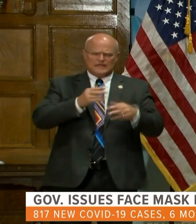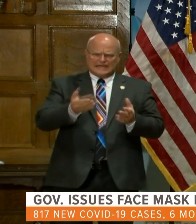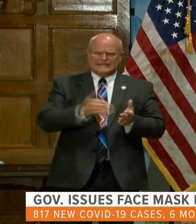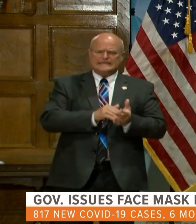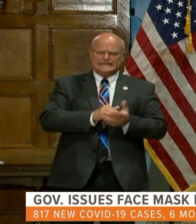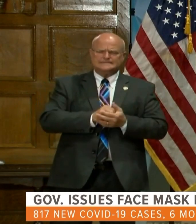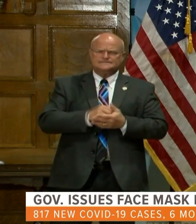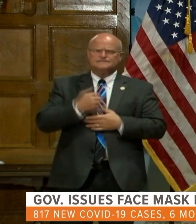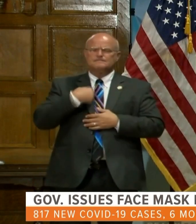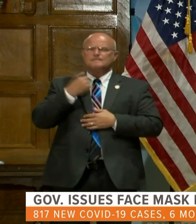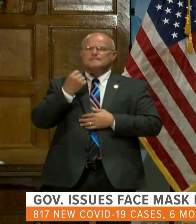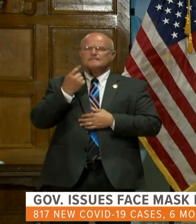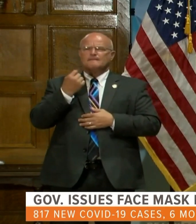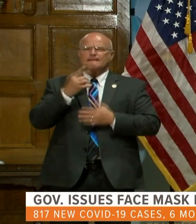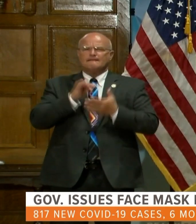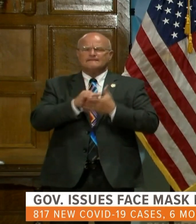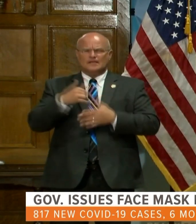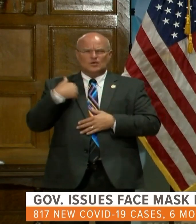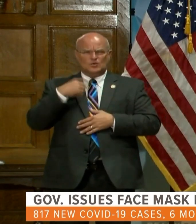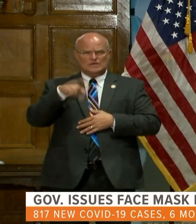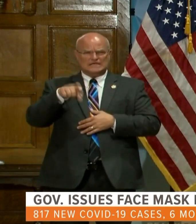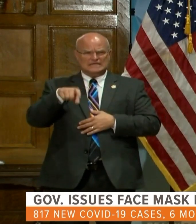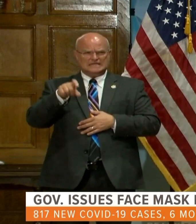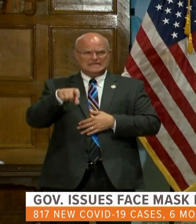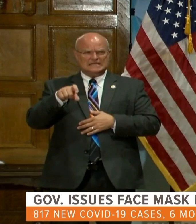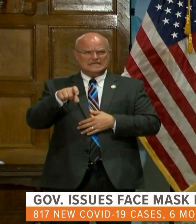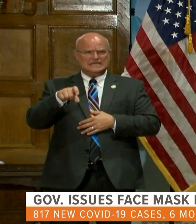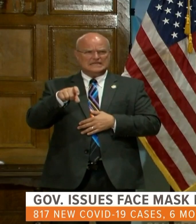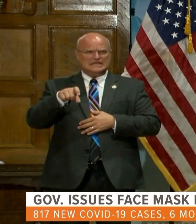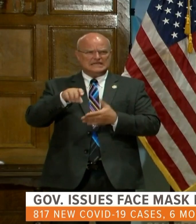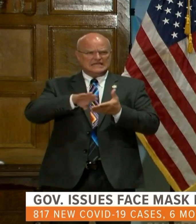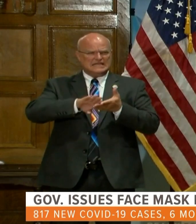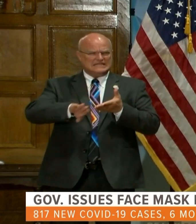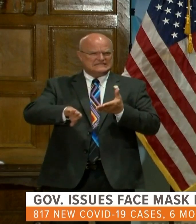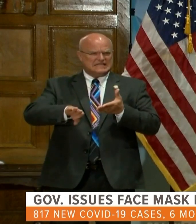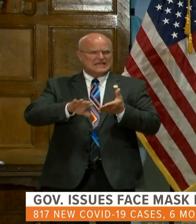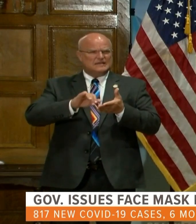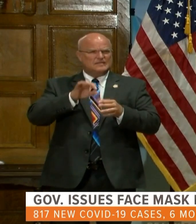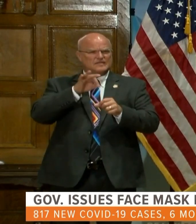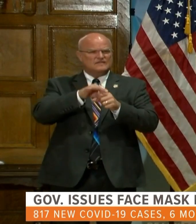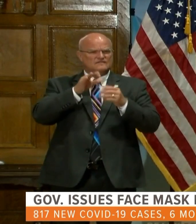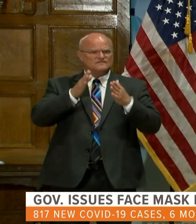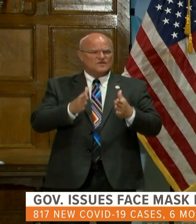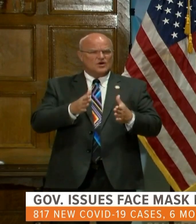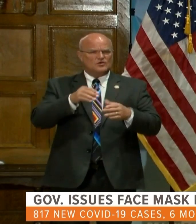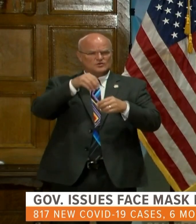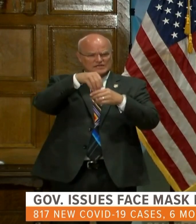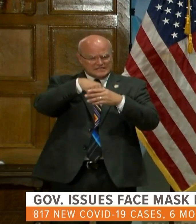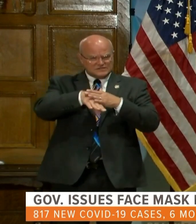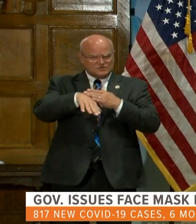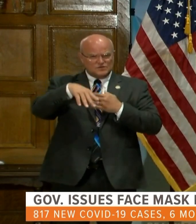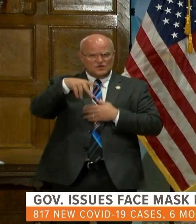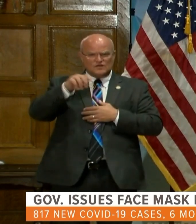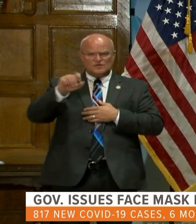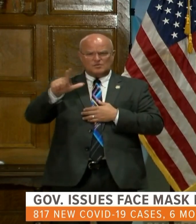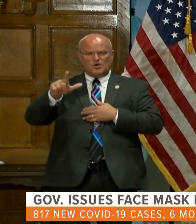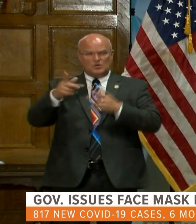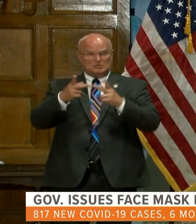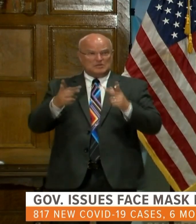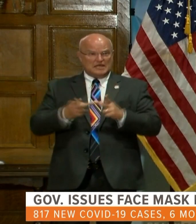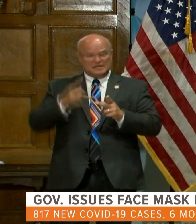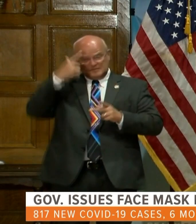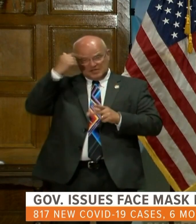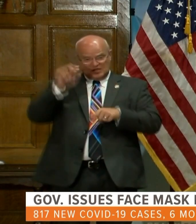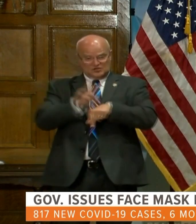again. I understand that we need to exempt the voter that comes to the polling place because